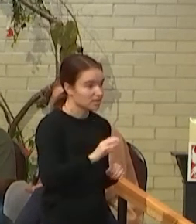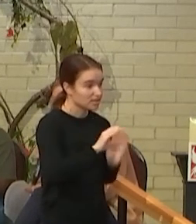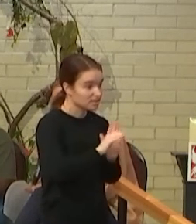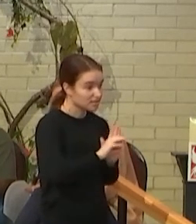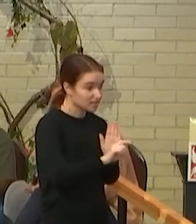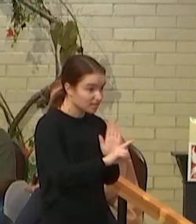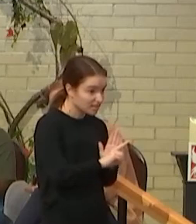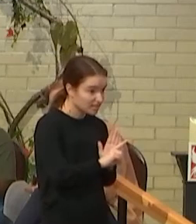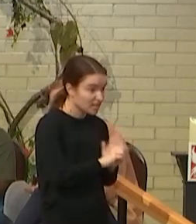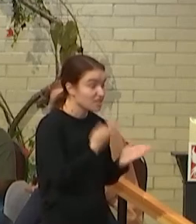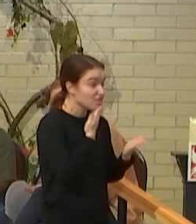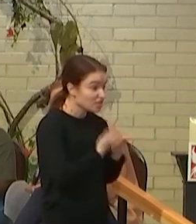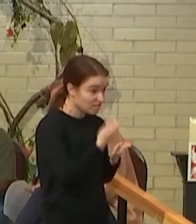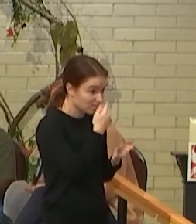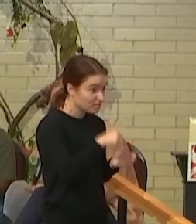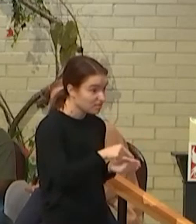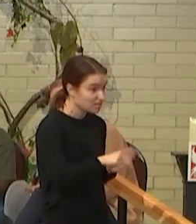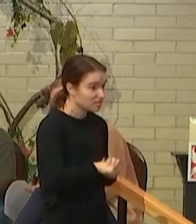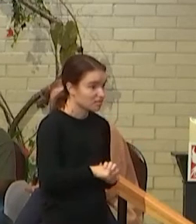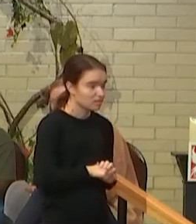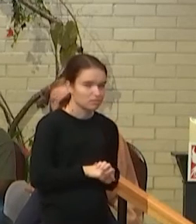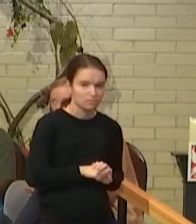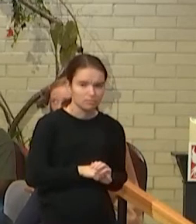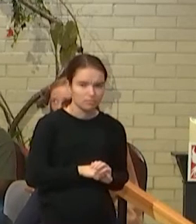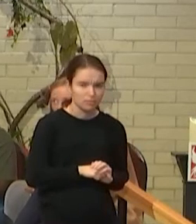that's good for you. And I was like,